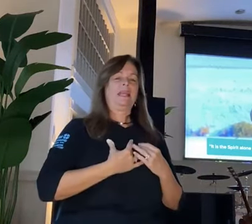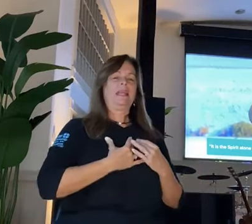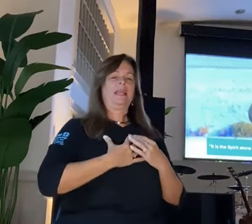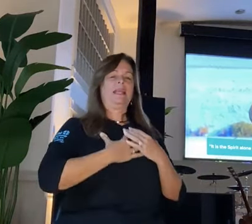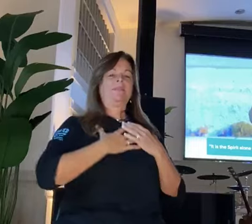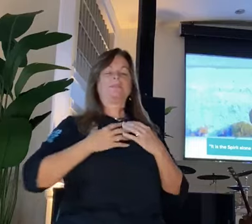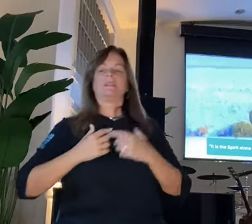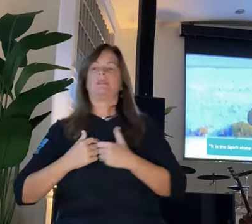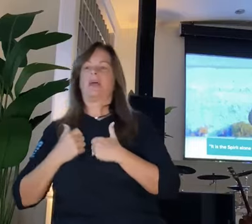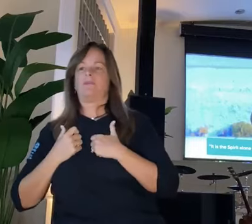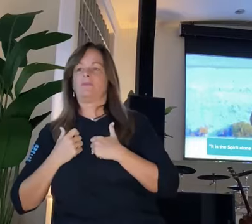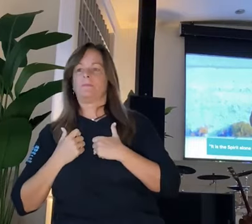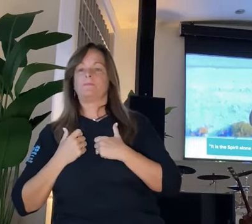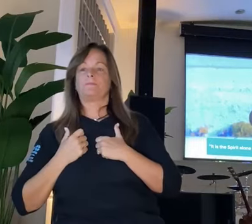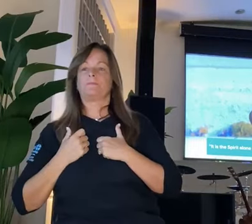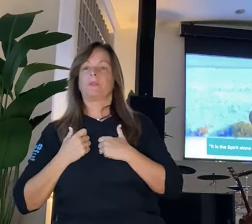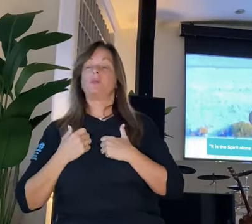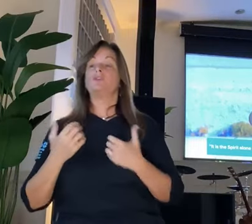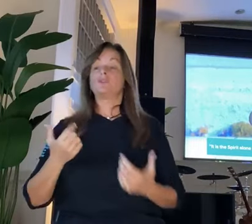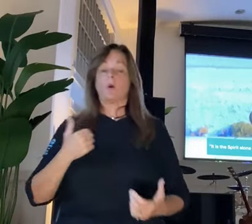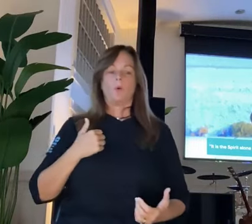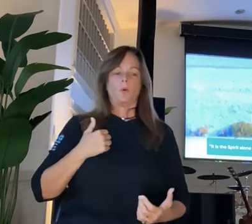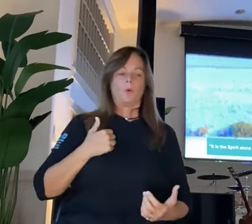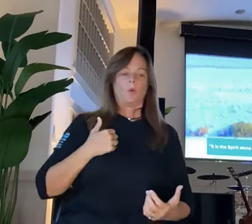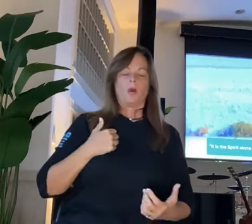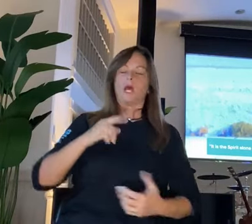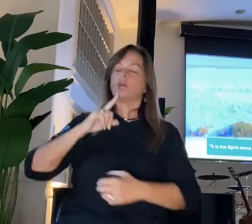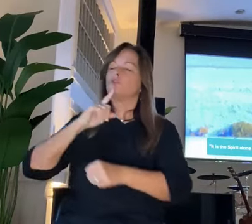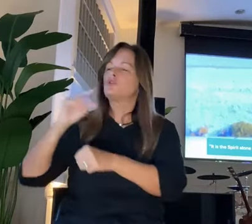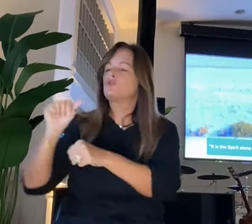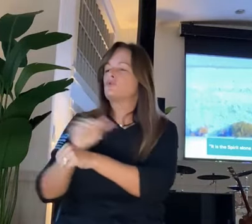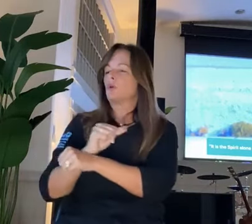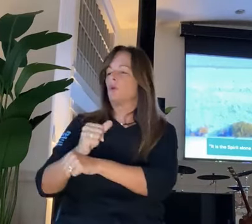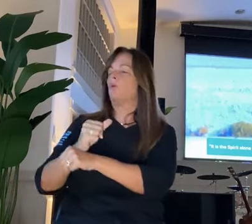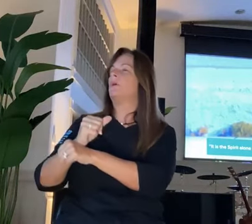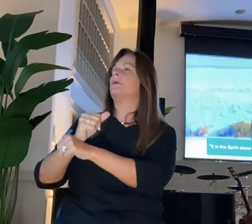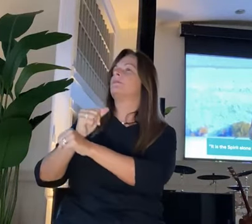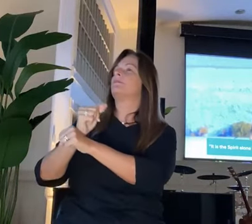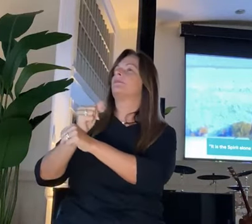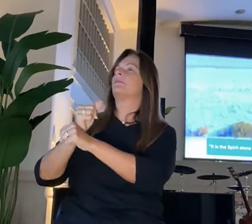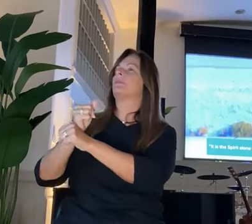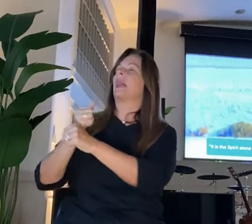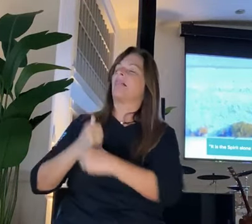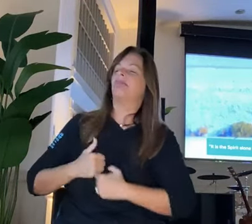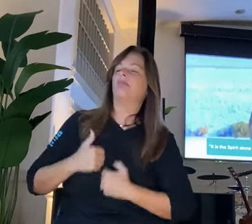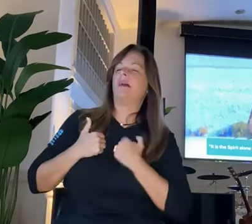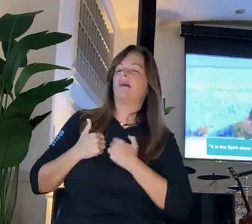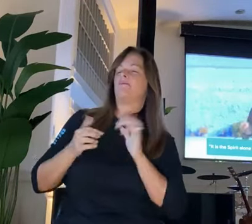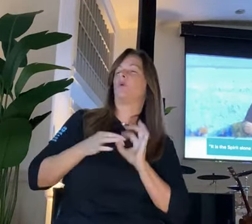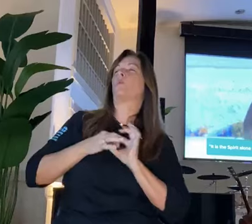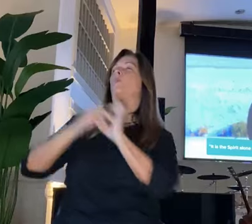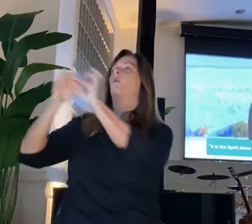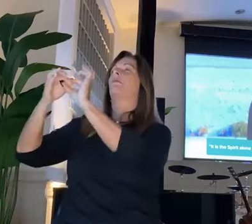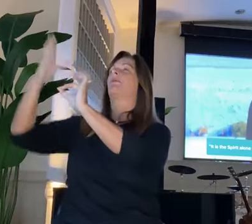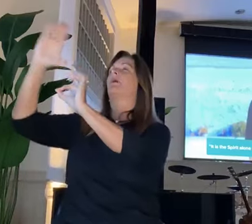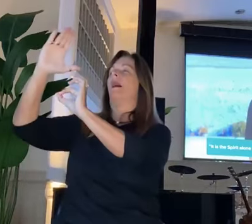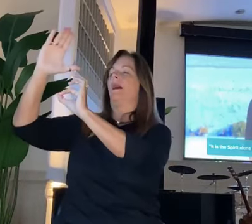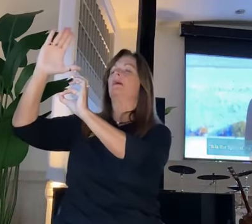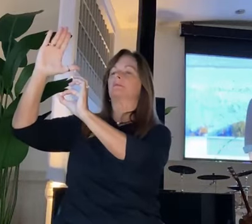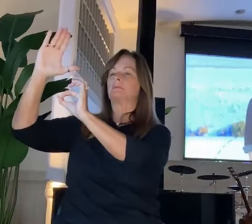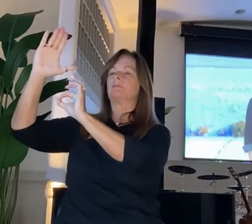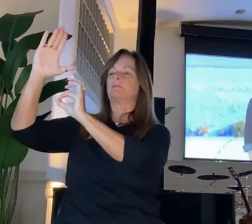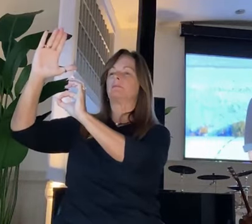the Spirit alone that gives life, which means without the Holy Spirit, you will never have this